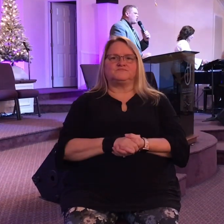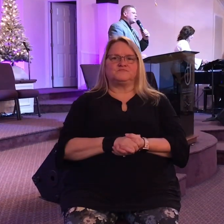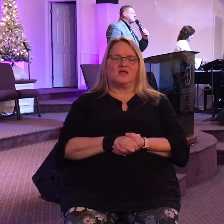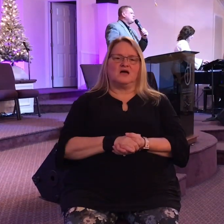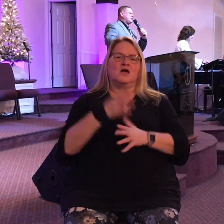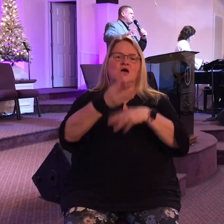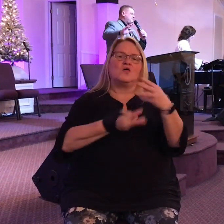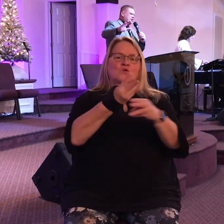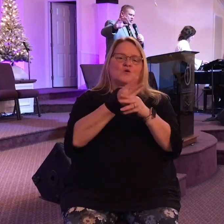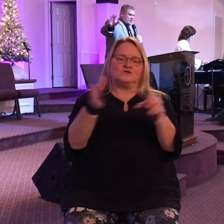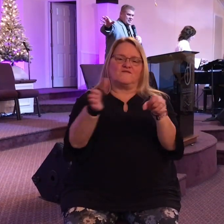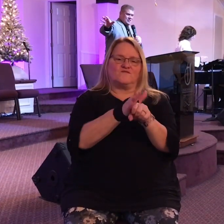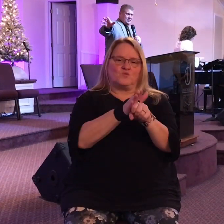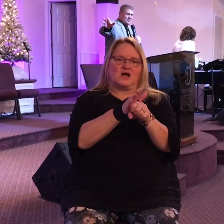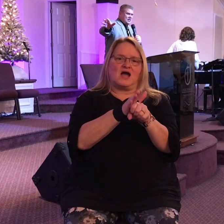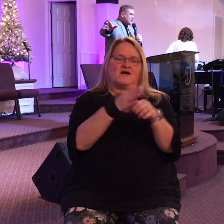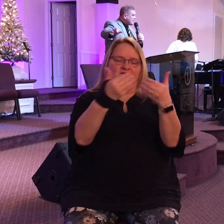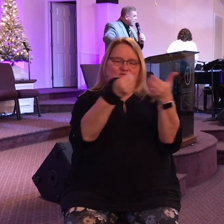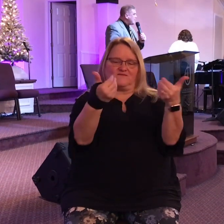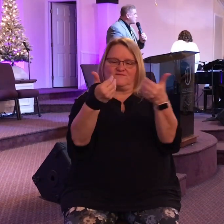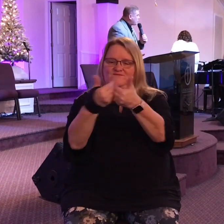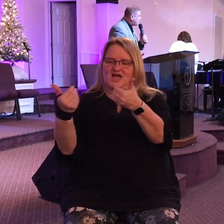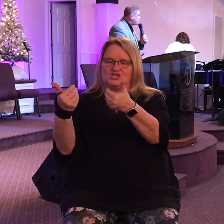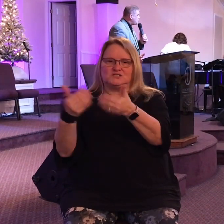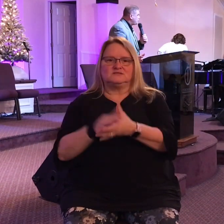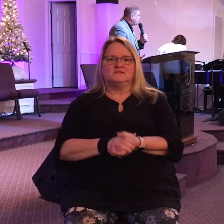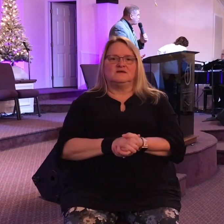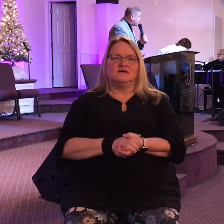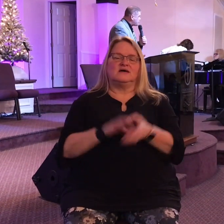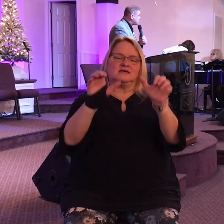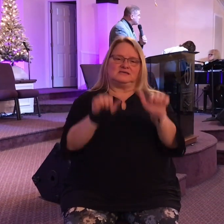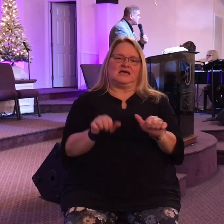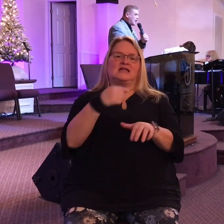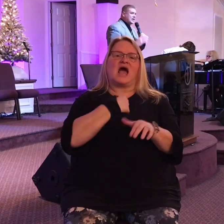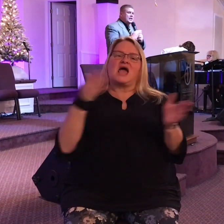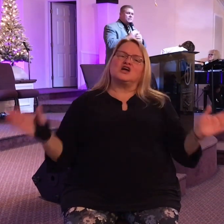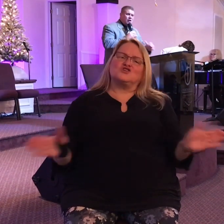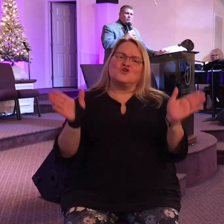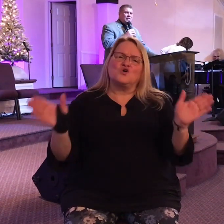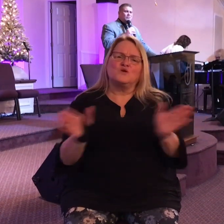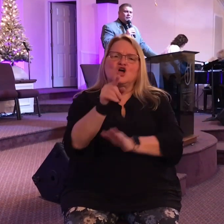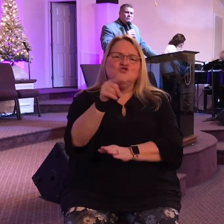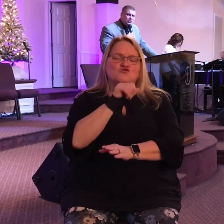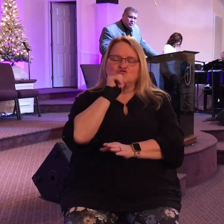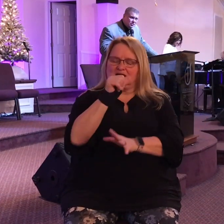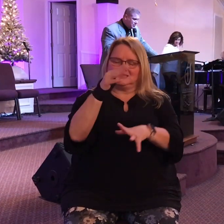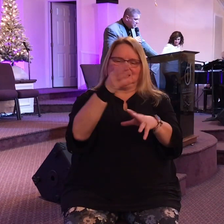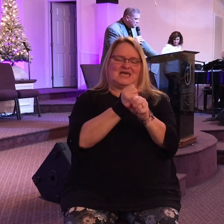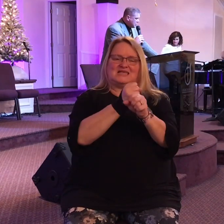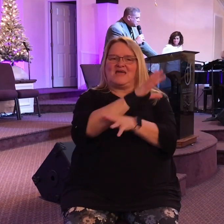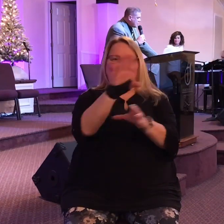The world is full of division. Can I encourage you Christians to not get involved in the